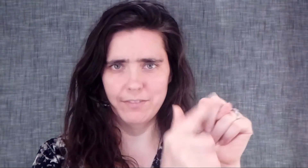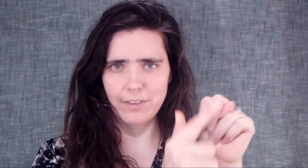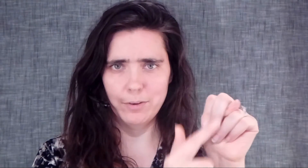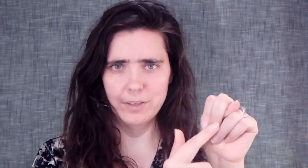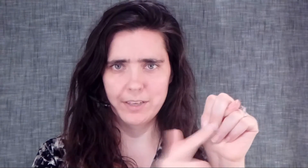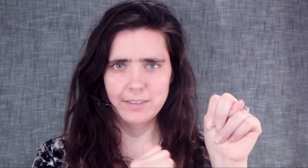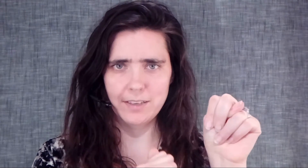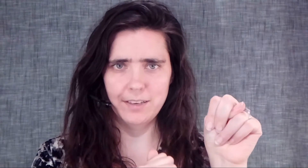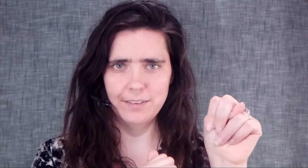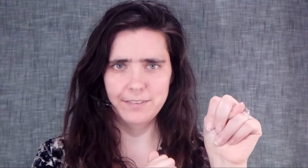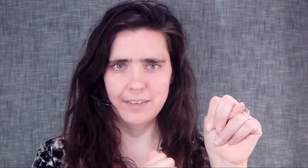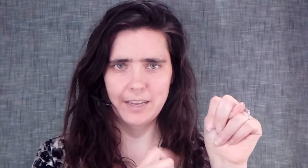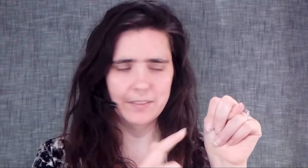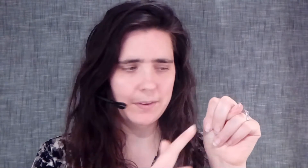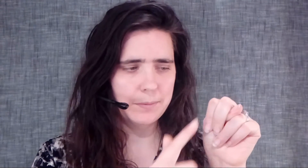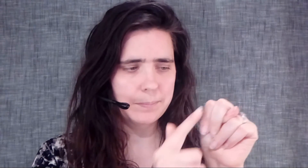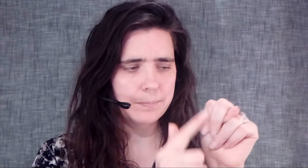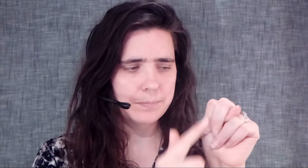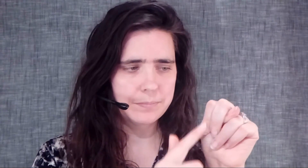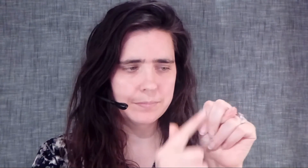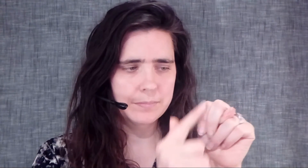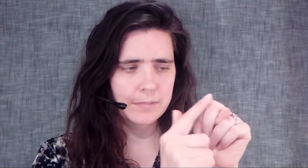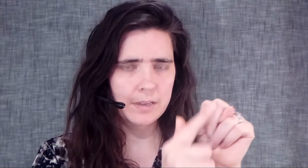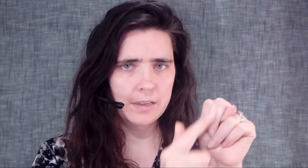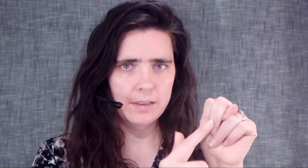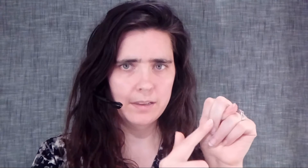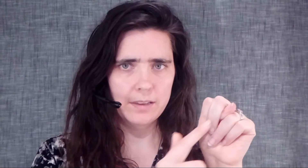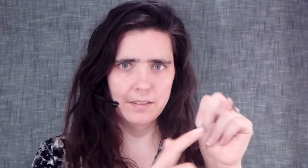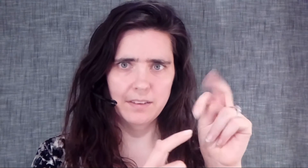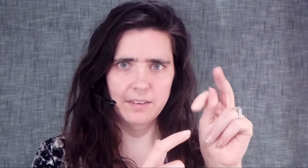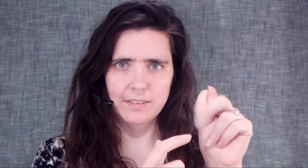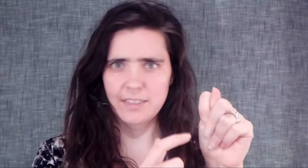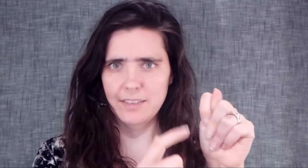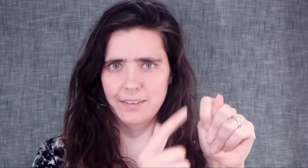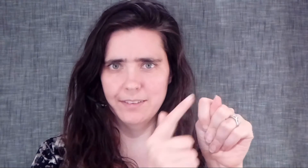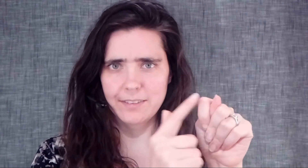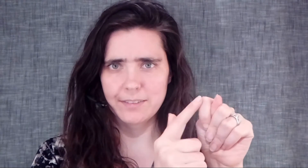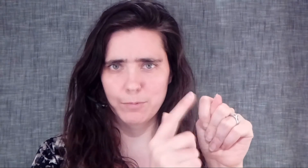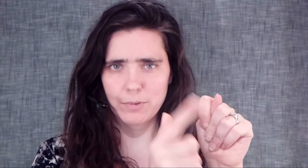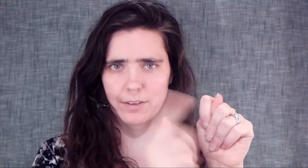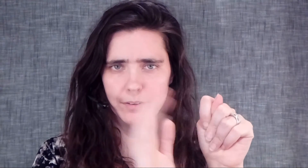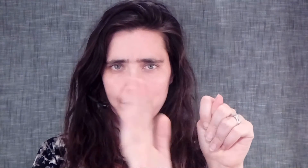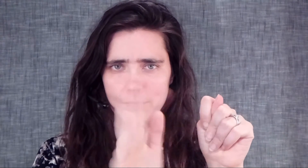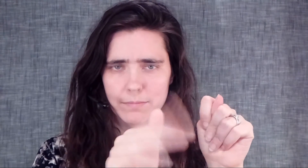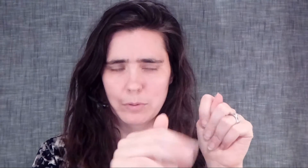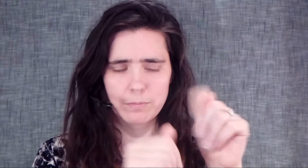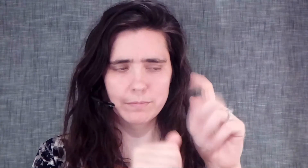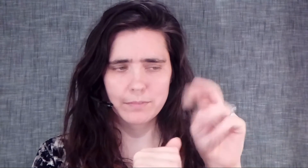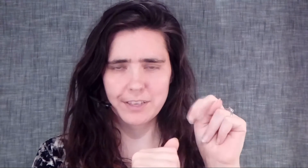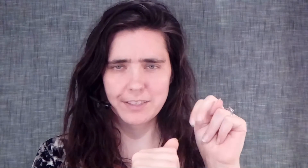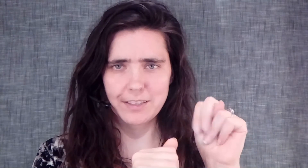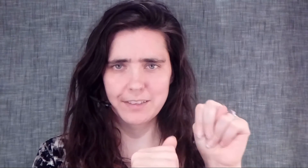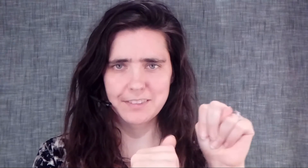a lowercase n like that. And then T is one other, but we'll get to that in a